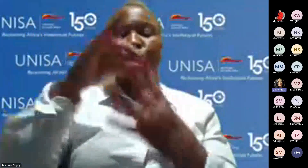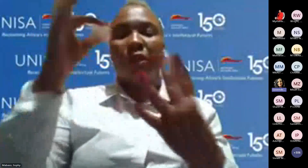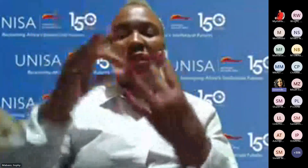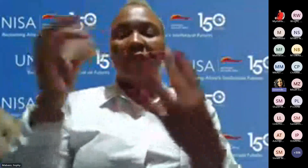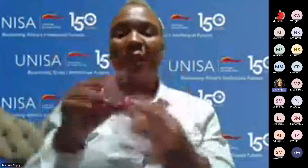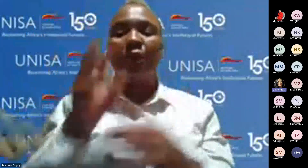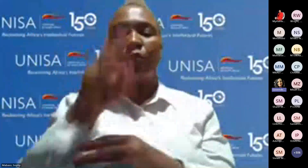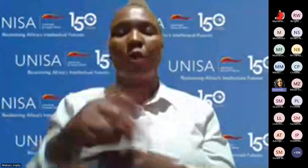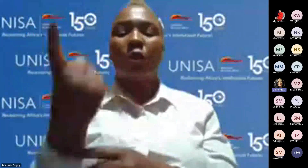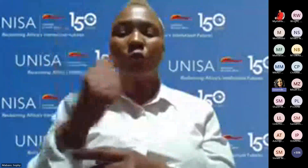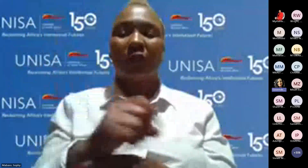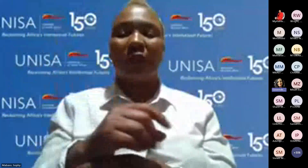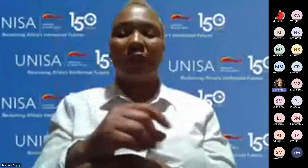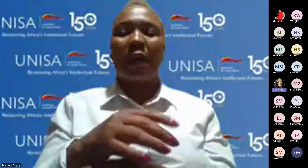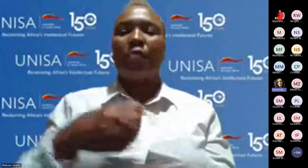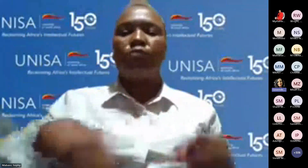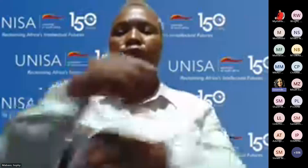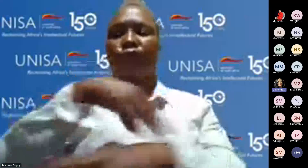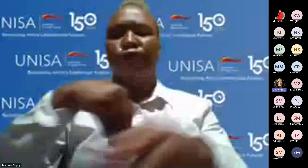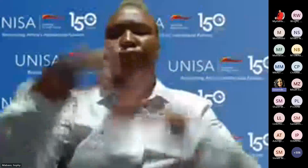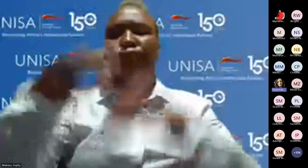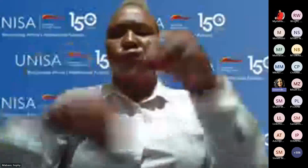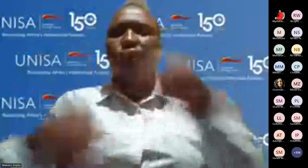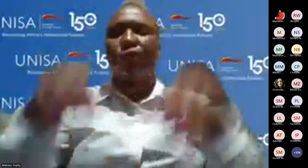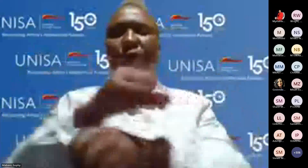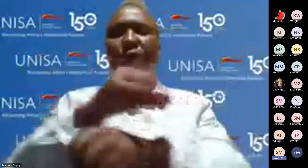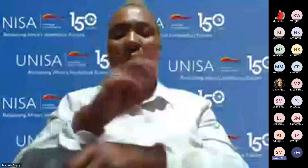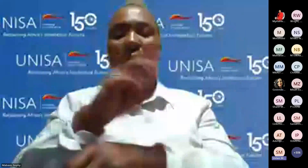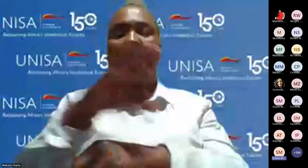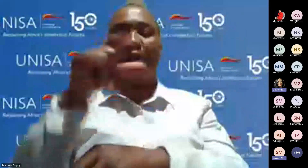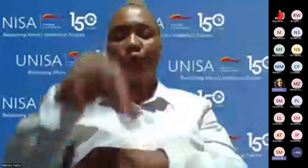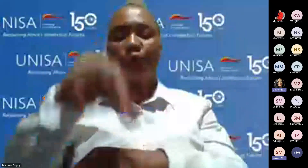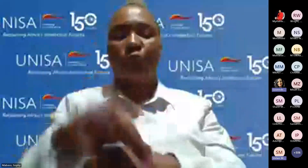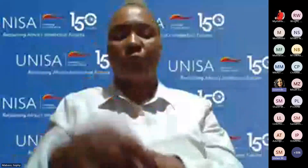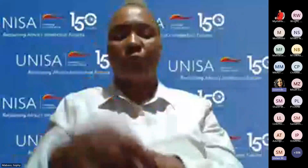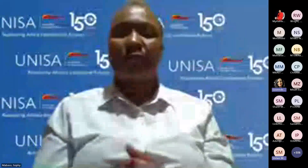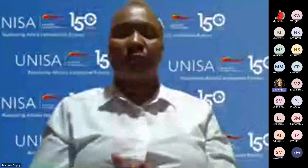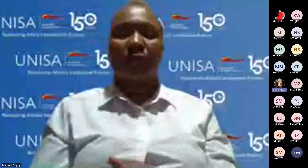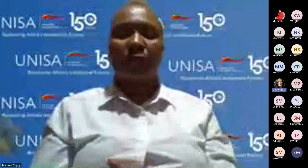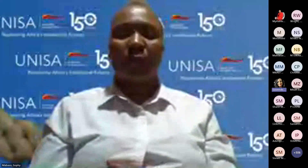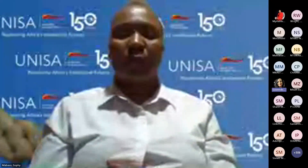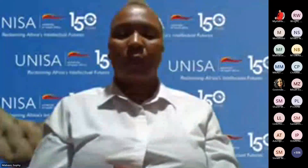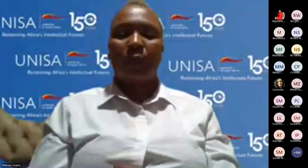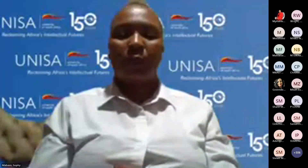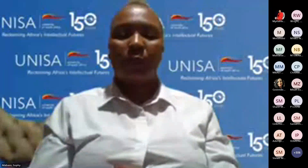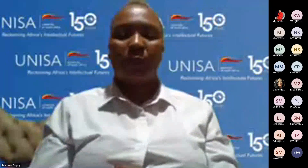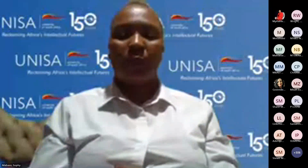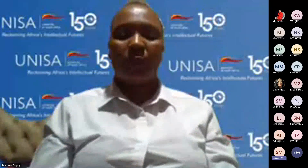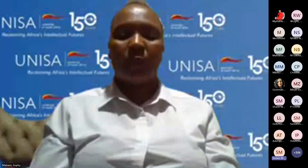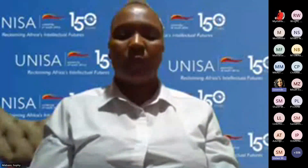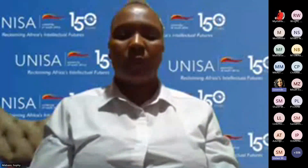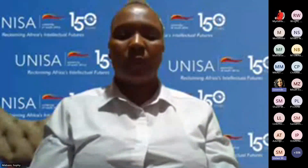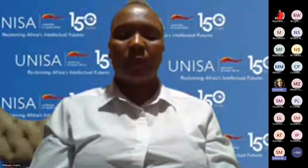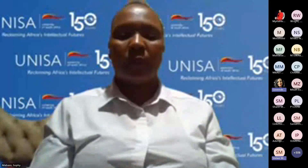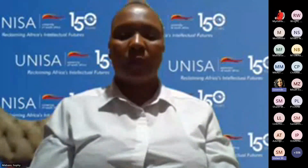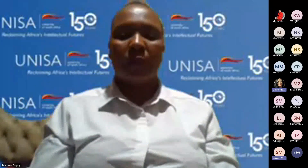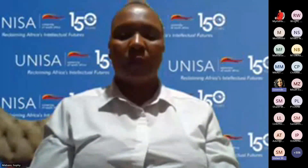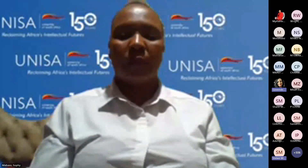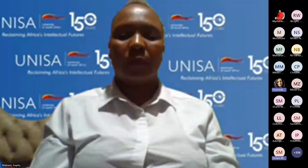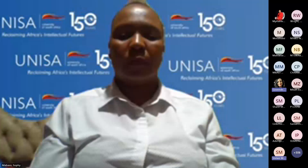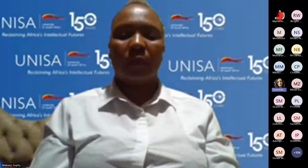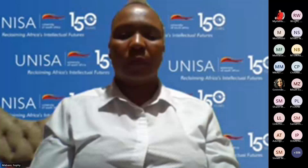call randomized MCQs. Okay. Excuse me, Doc. Anyone else? Excuse me, you can